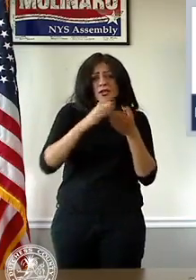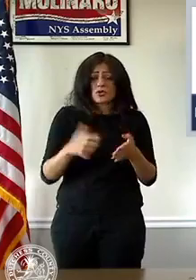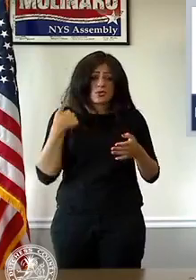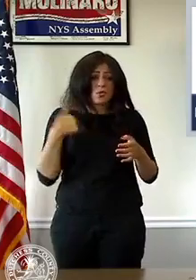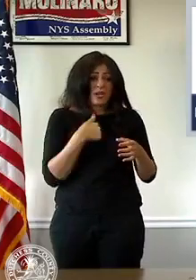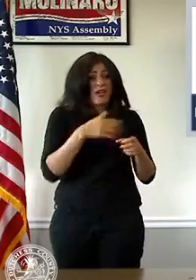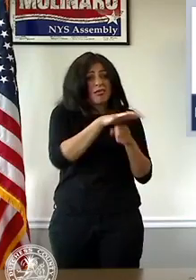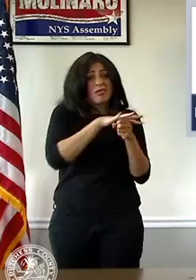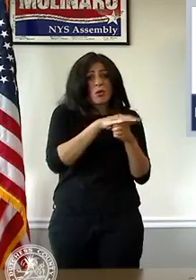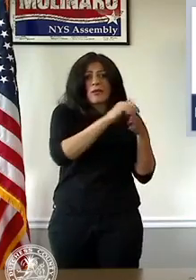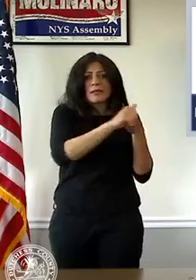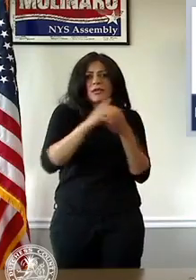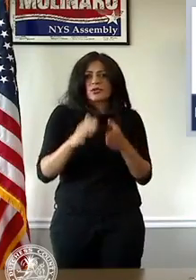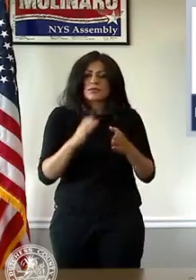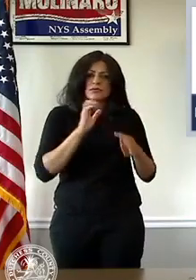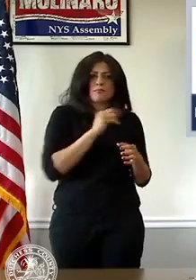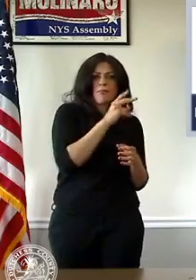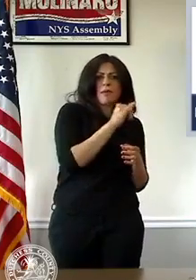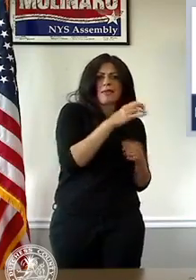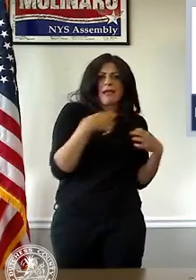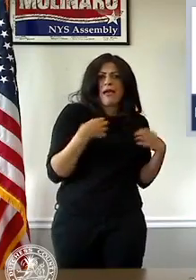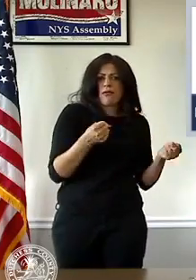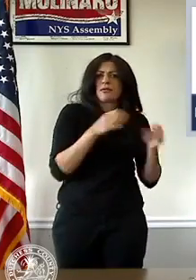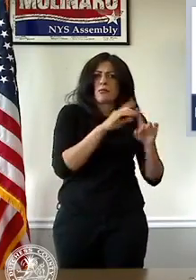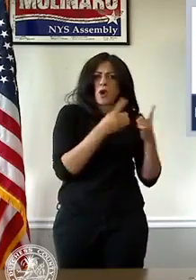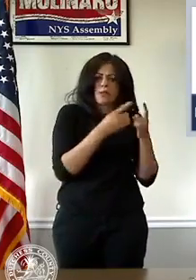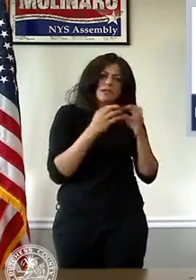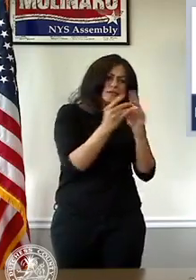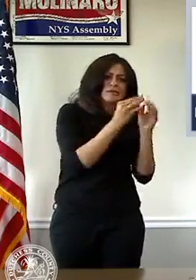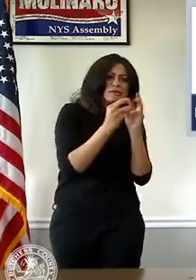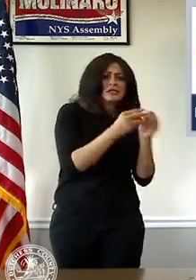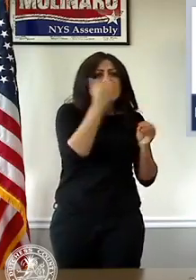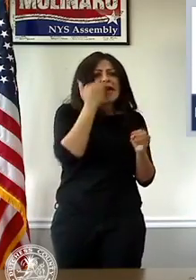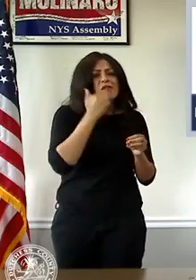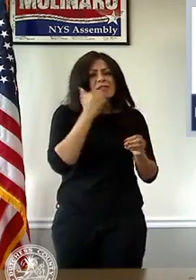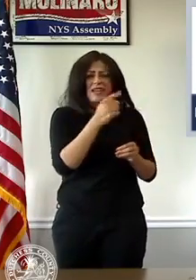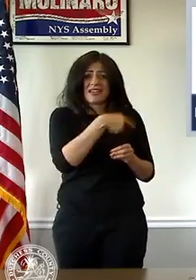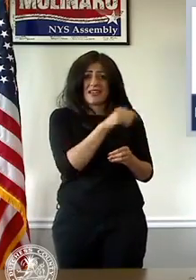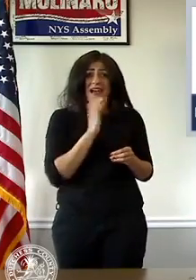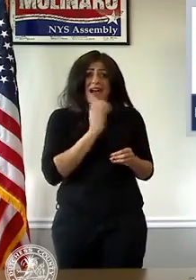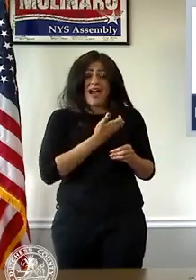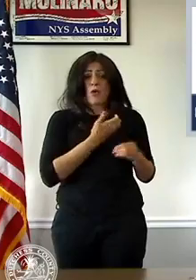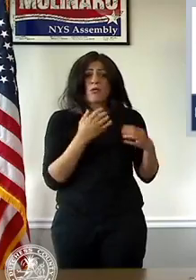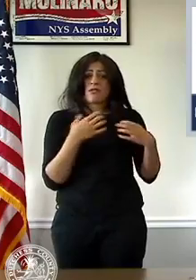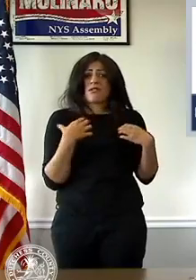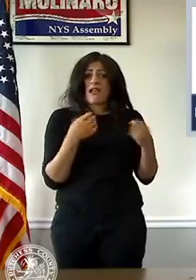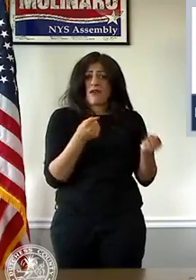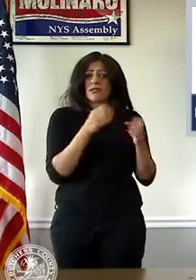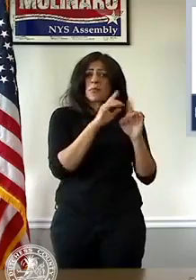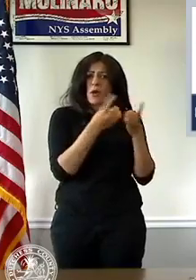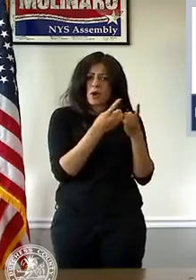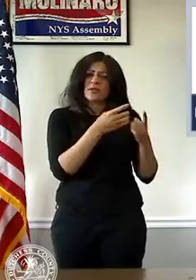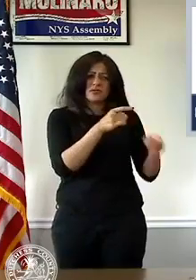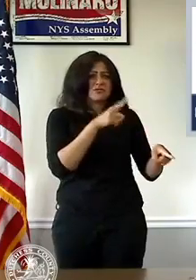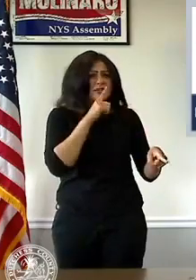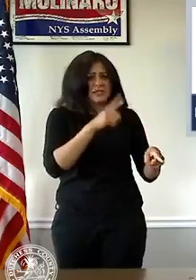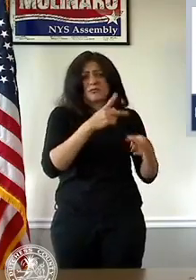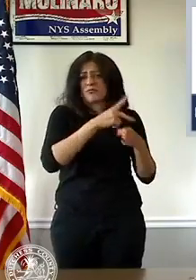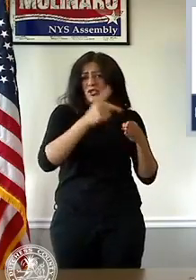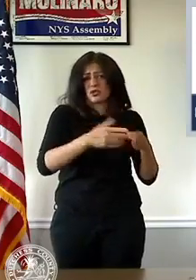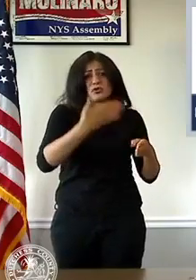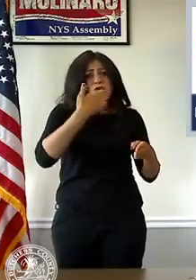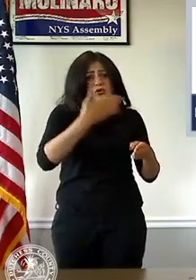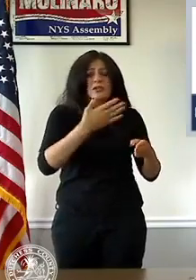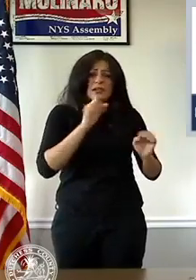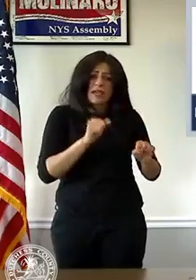And again, our public health department is more than capable of professionally responding to what we know as the data points. That said,